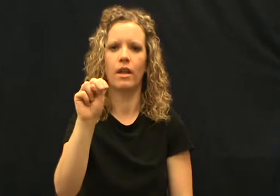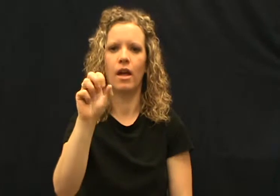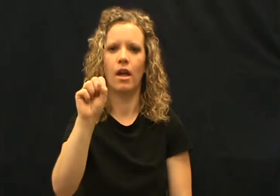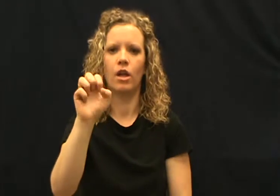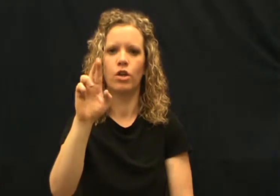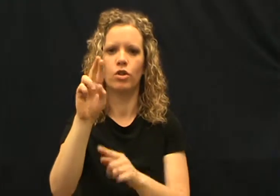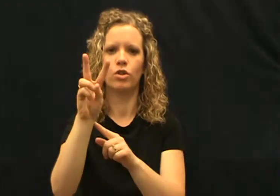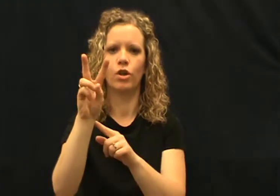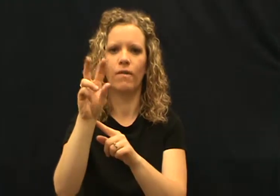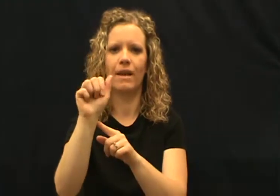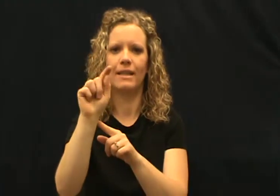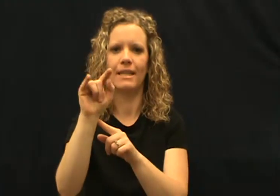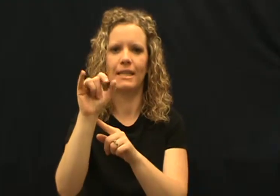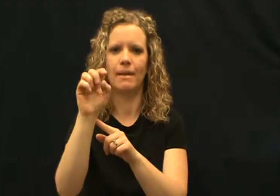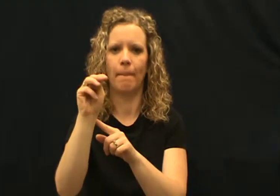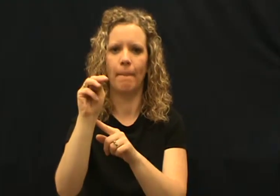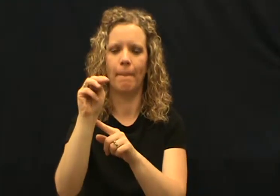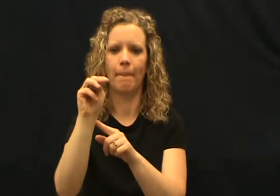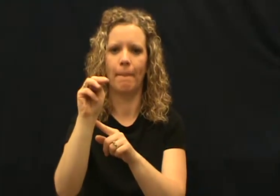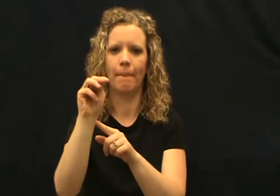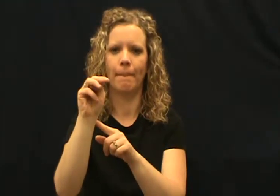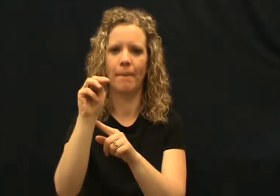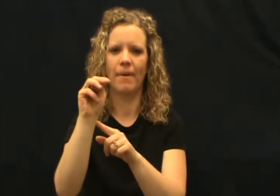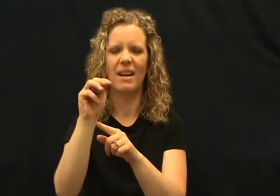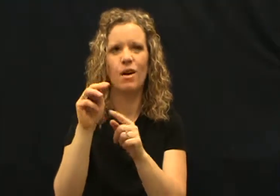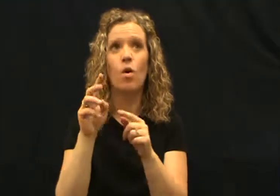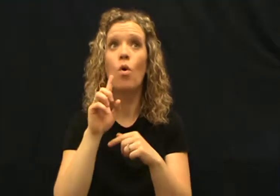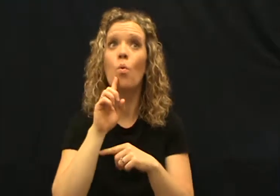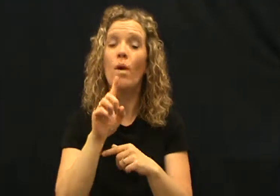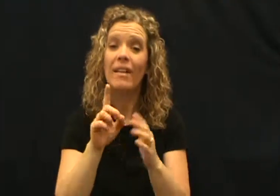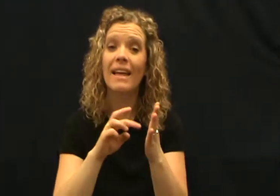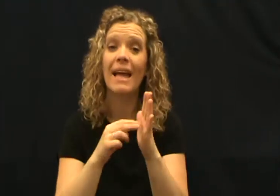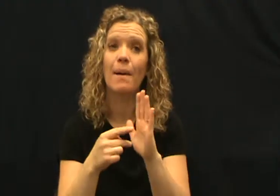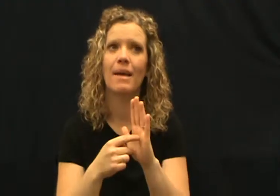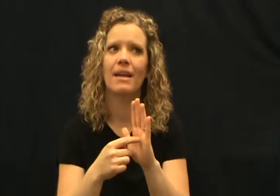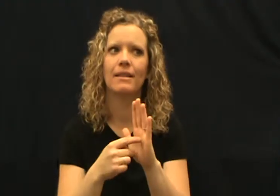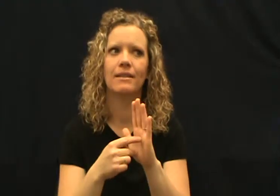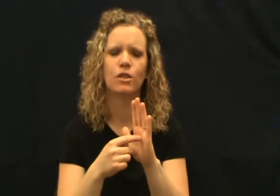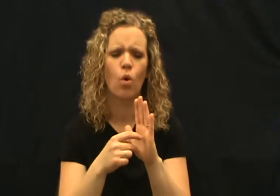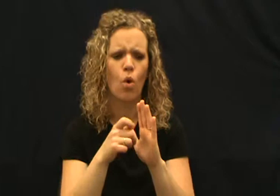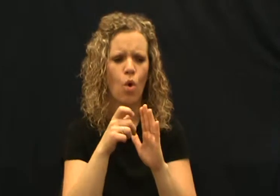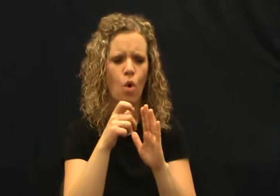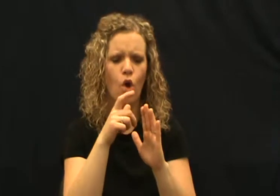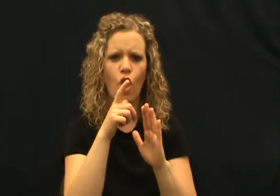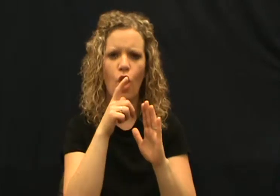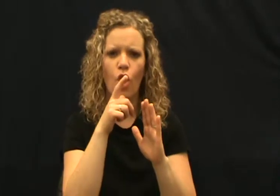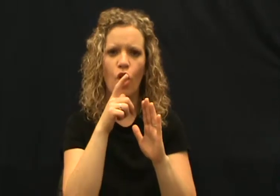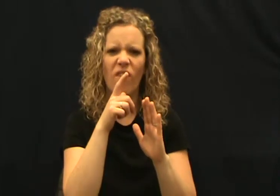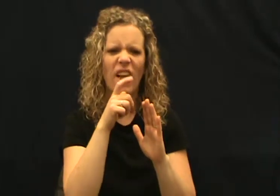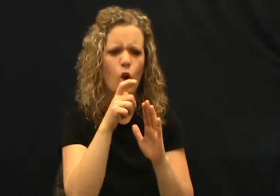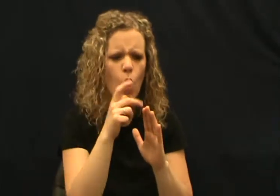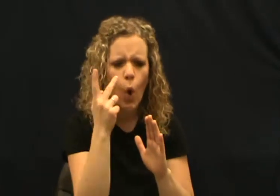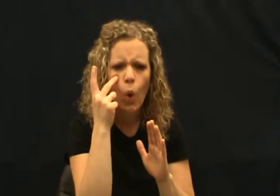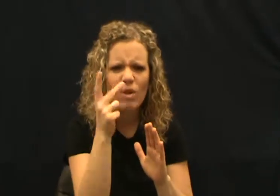accounting. What that really means is, who are we showing these financial statements to? They are people who are going to make a